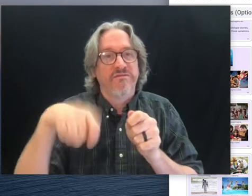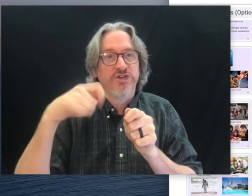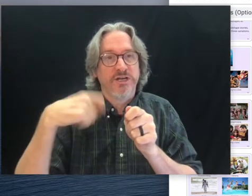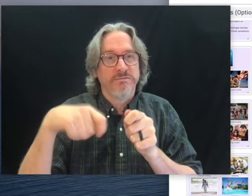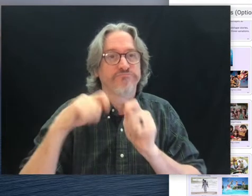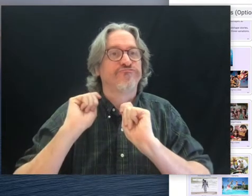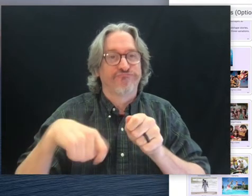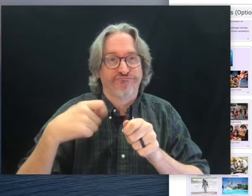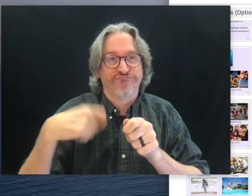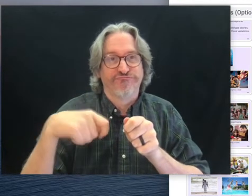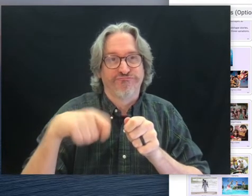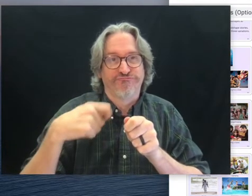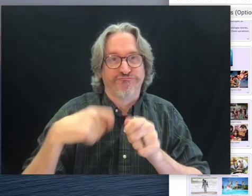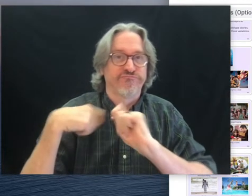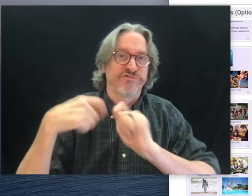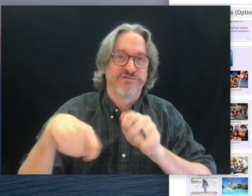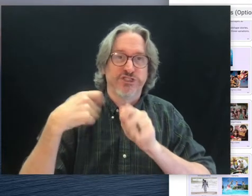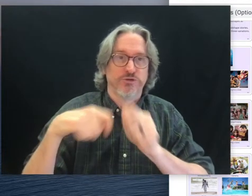Fishing,